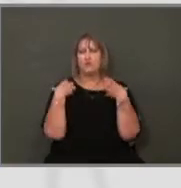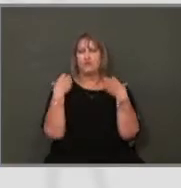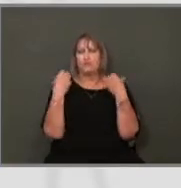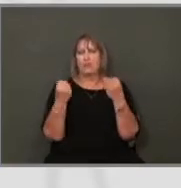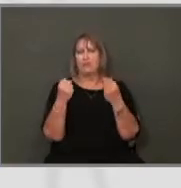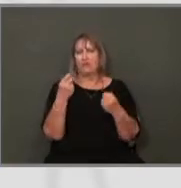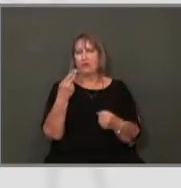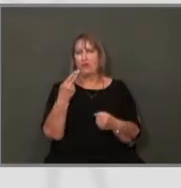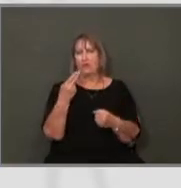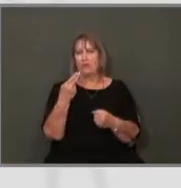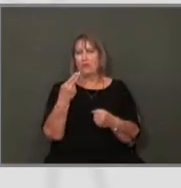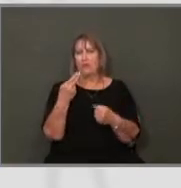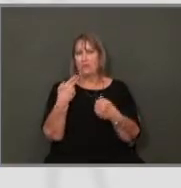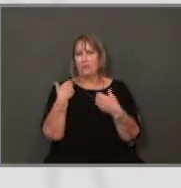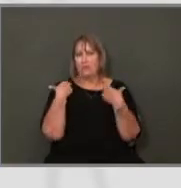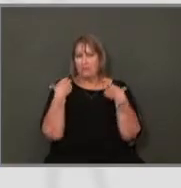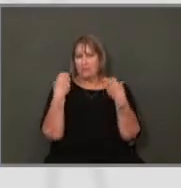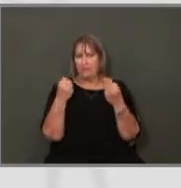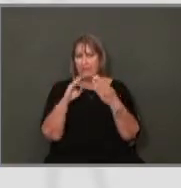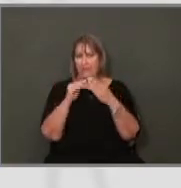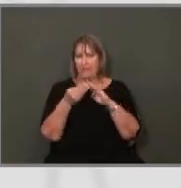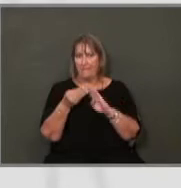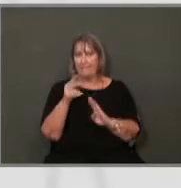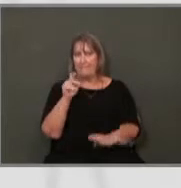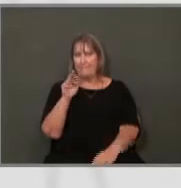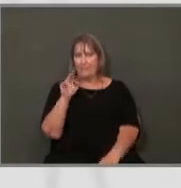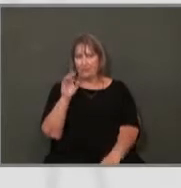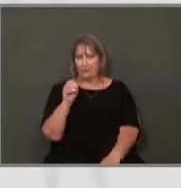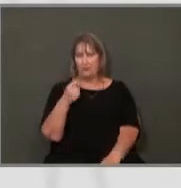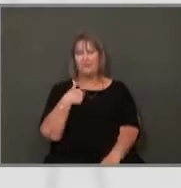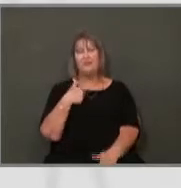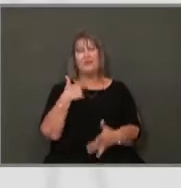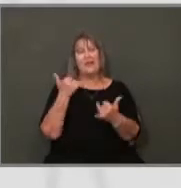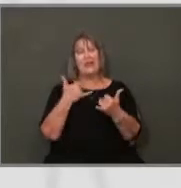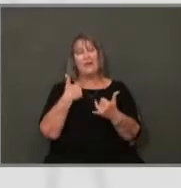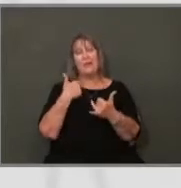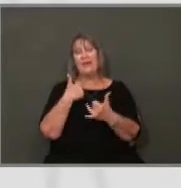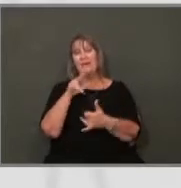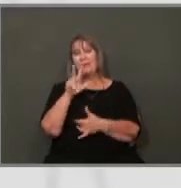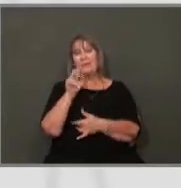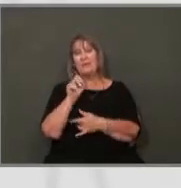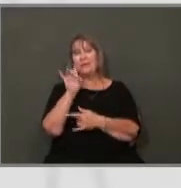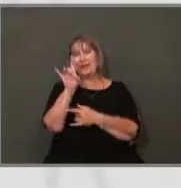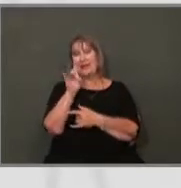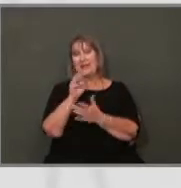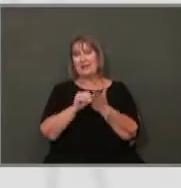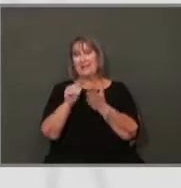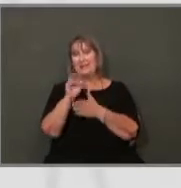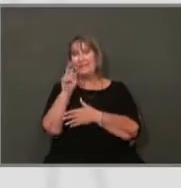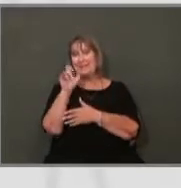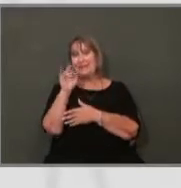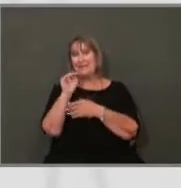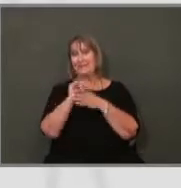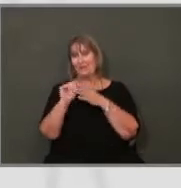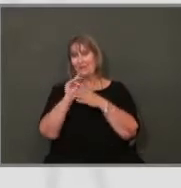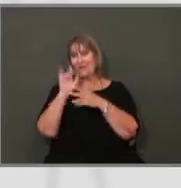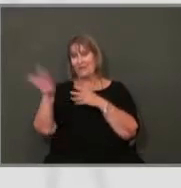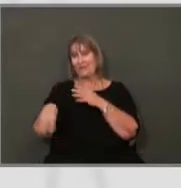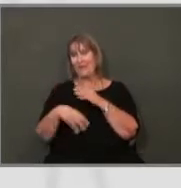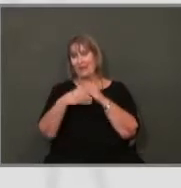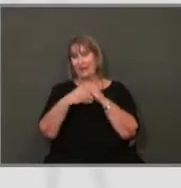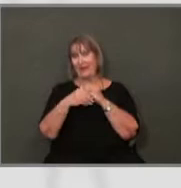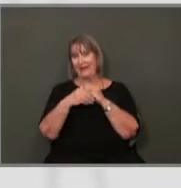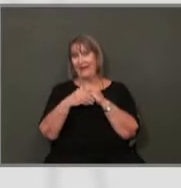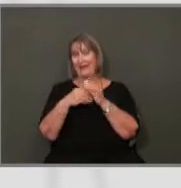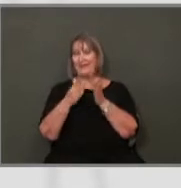as federal grants start to wane in the proposed budget, we have $3.8 million that we'll be adding in our general fund to continue those